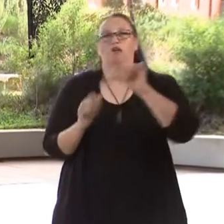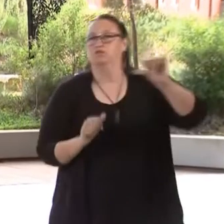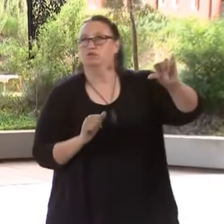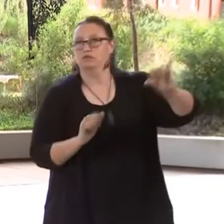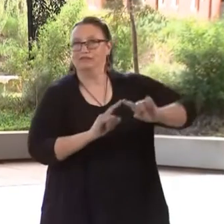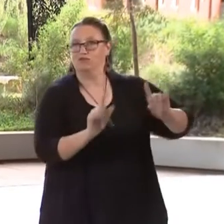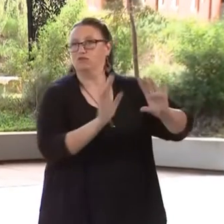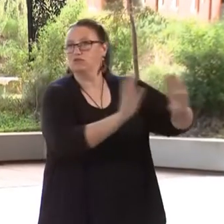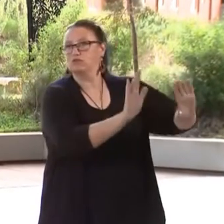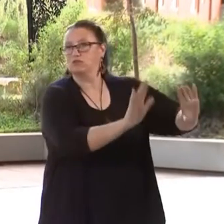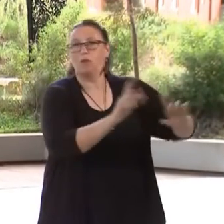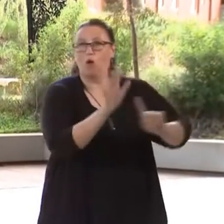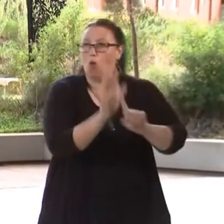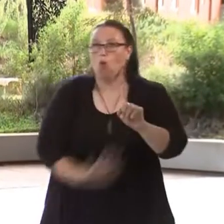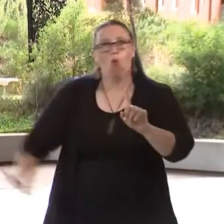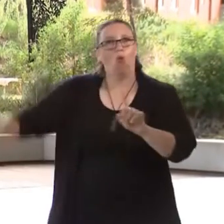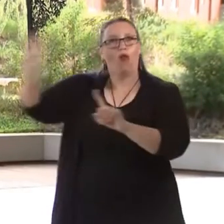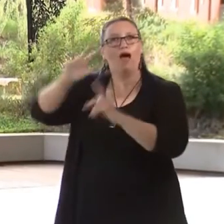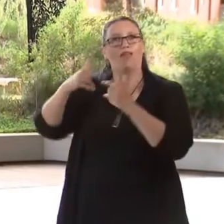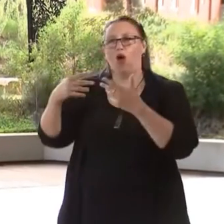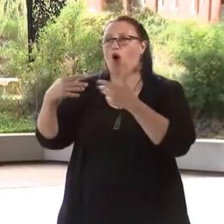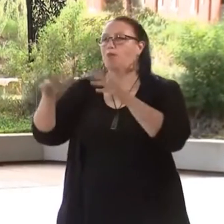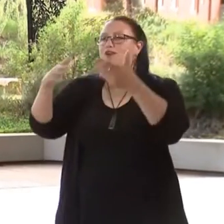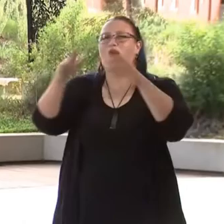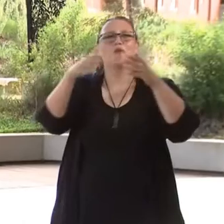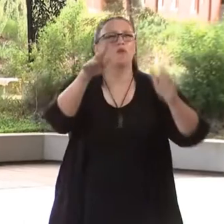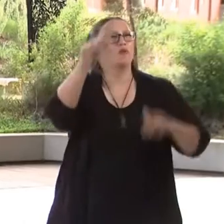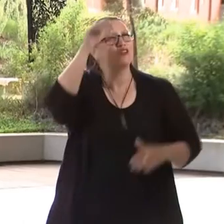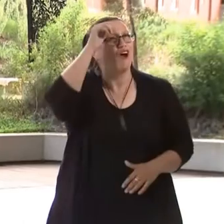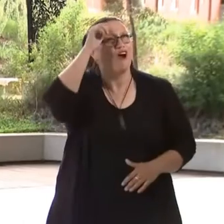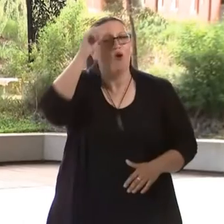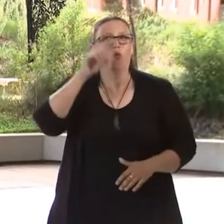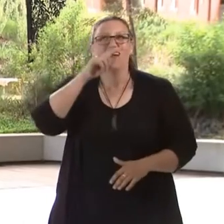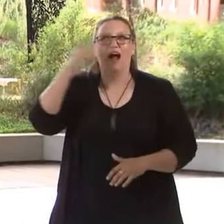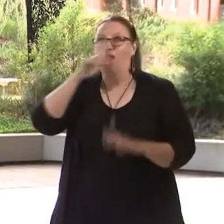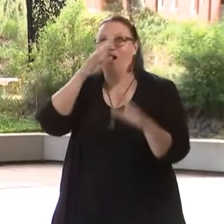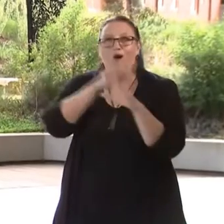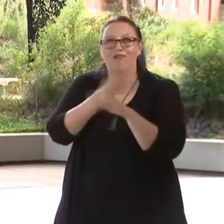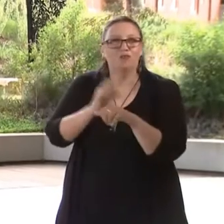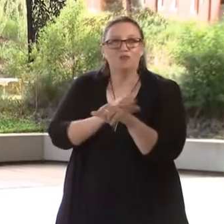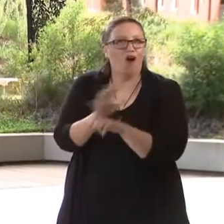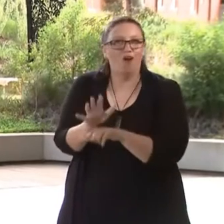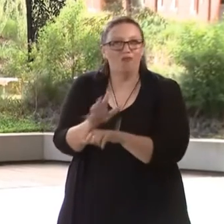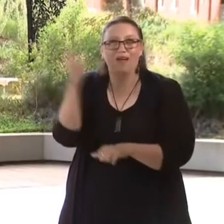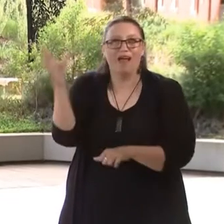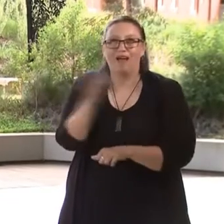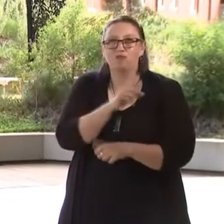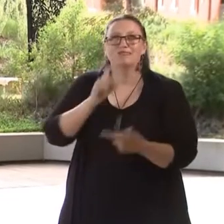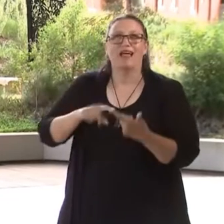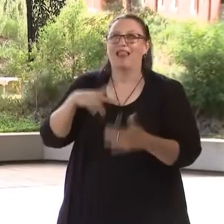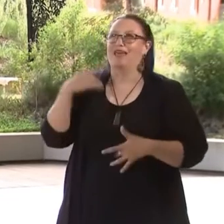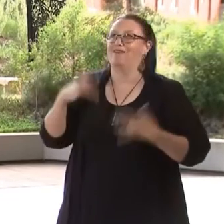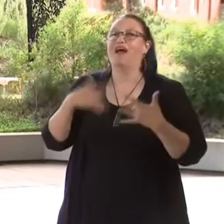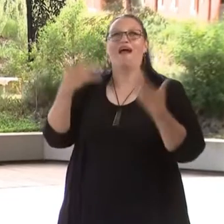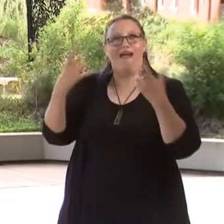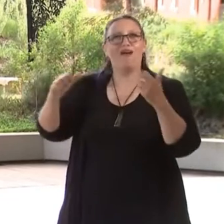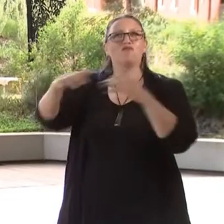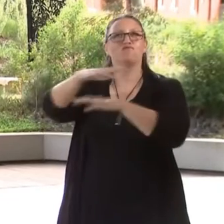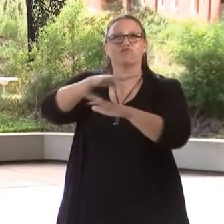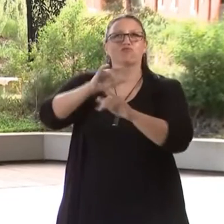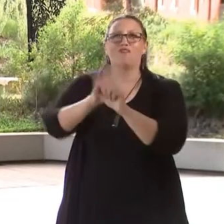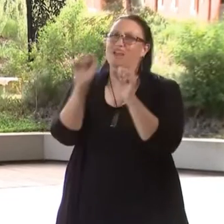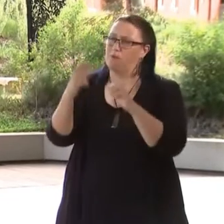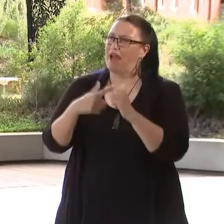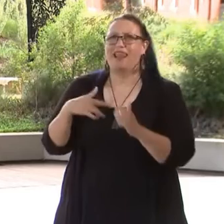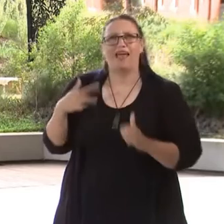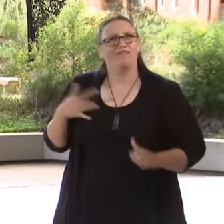we've taken the approach that as we knew, as we learned to live alongside the virus, that challenges will come our way. Ultimately, the